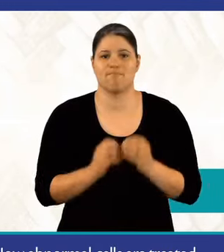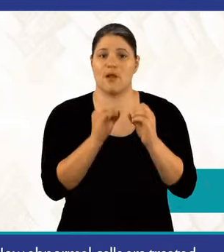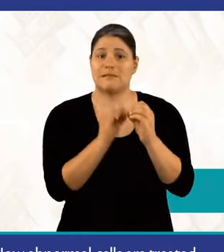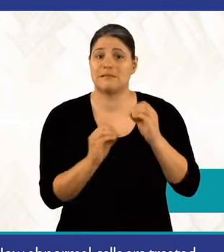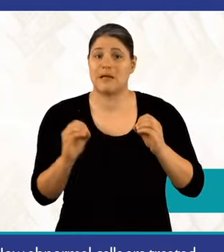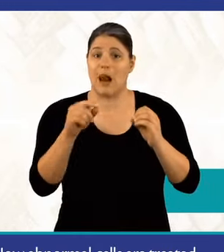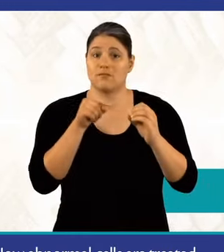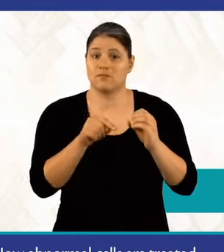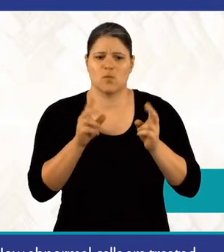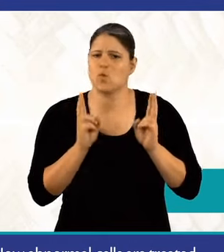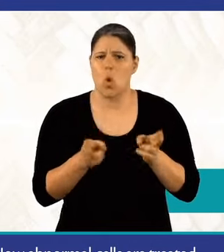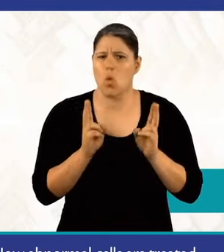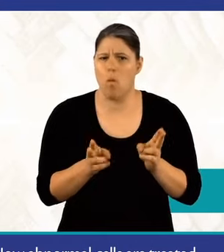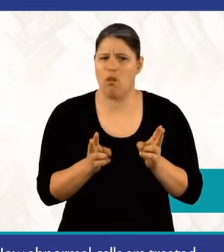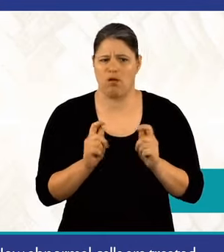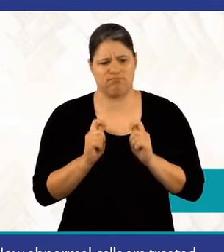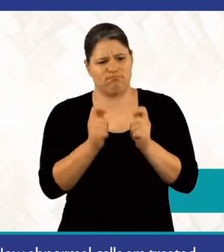How abnormal cells are treated.